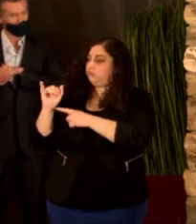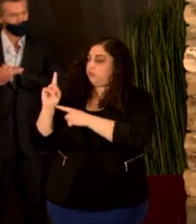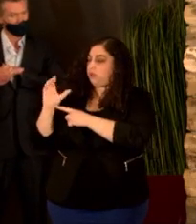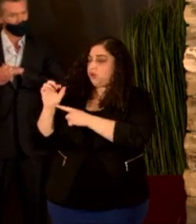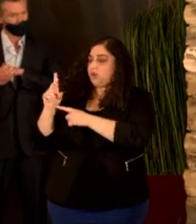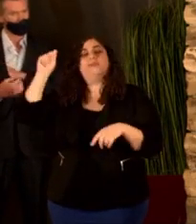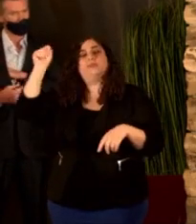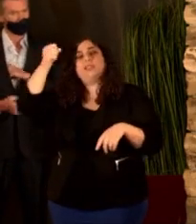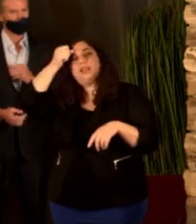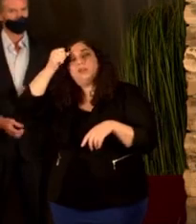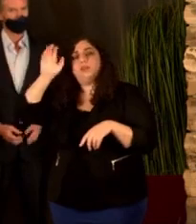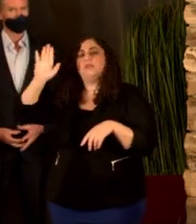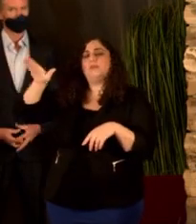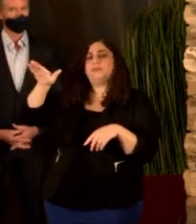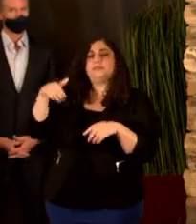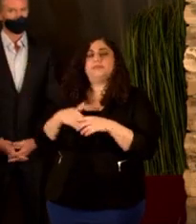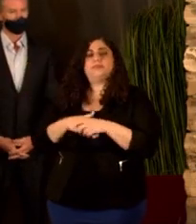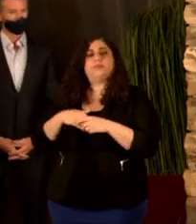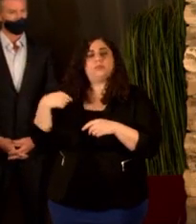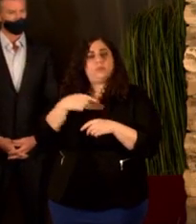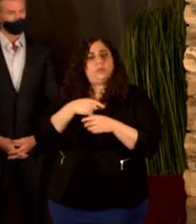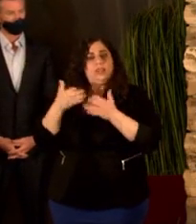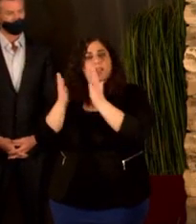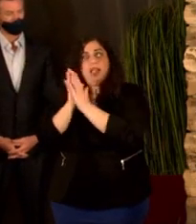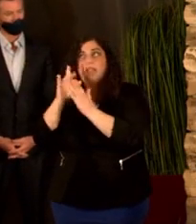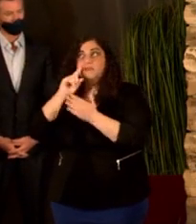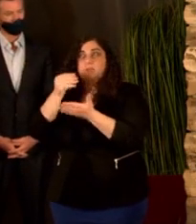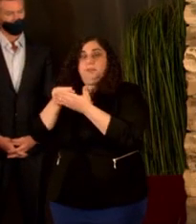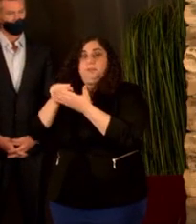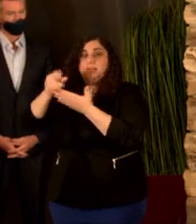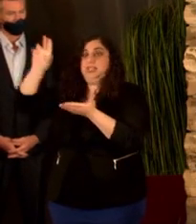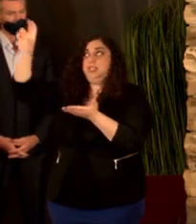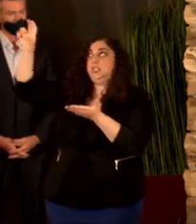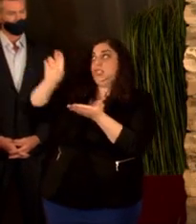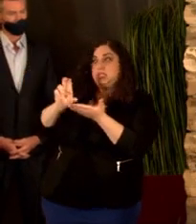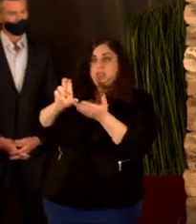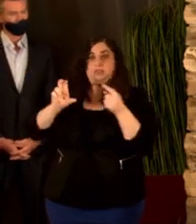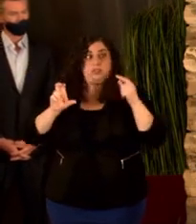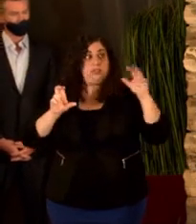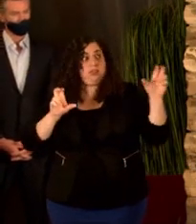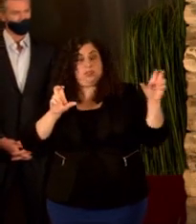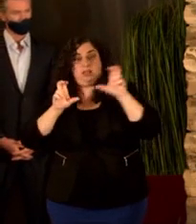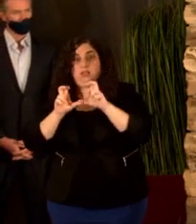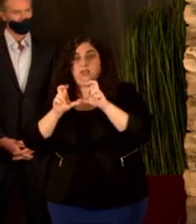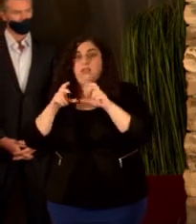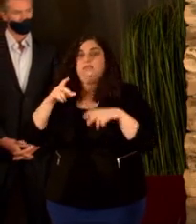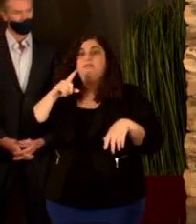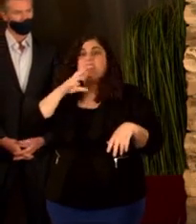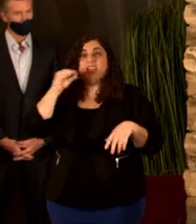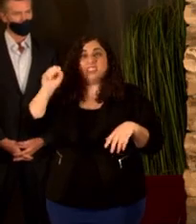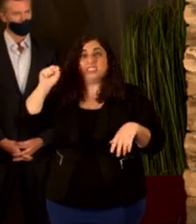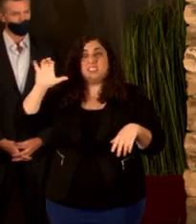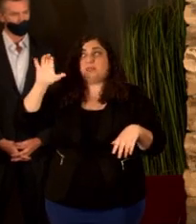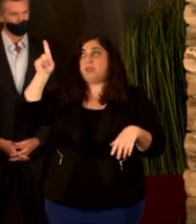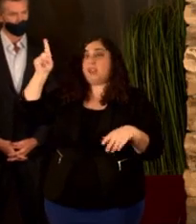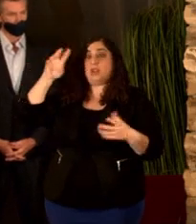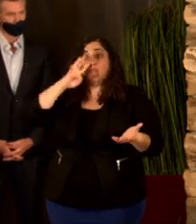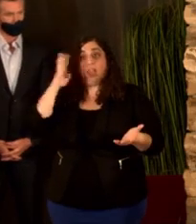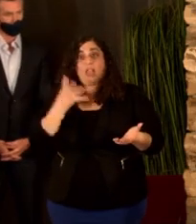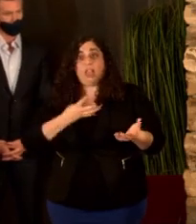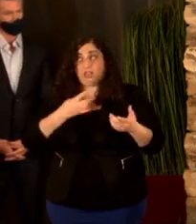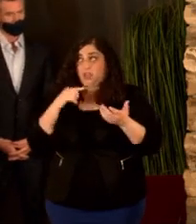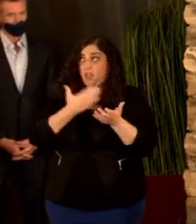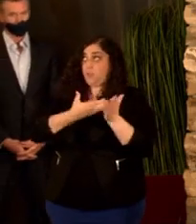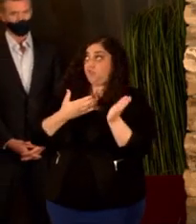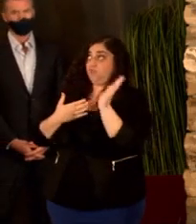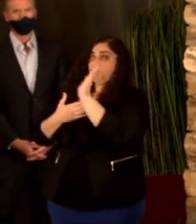to make a massive investment in fighting homelessness. And I'm here to say that they heard us. San Diego's own Tony Atkins, the